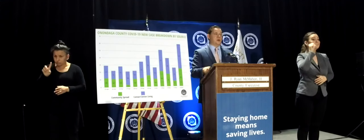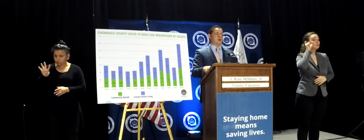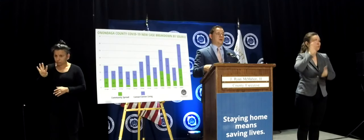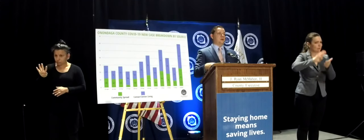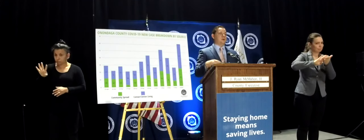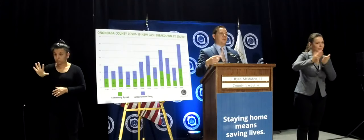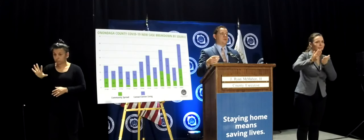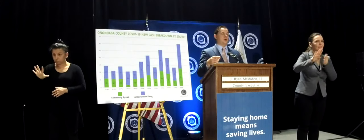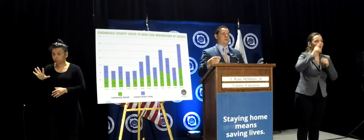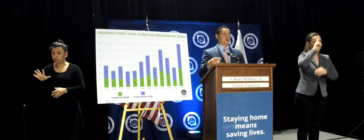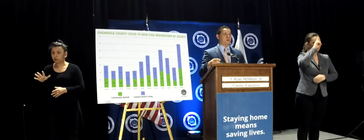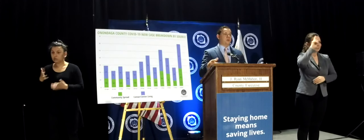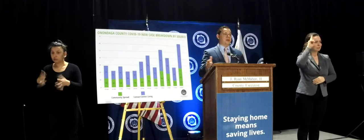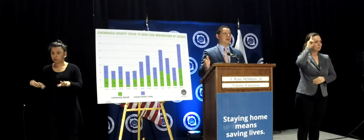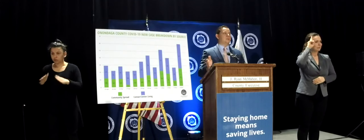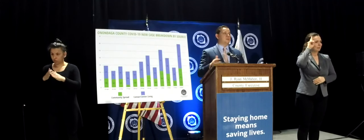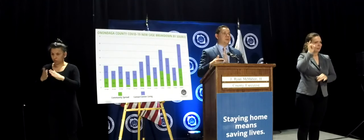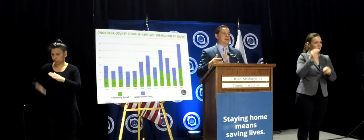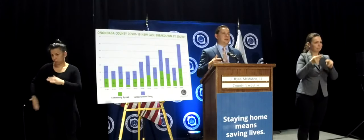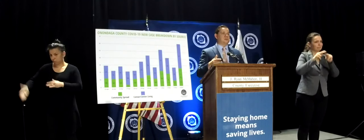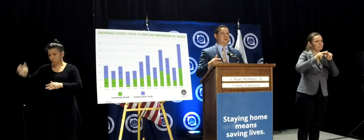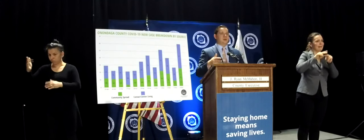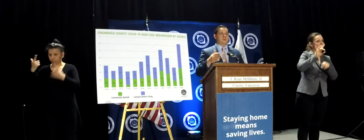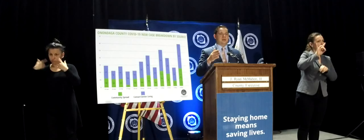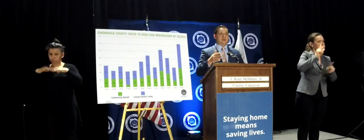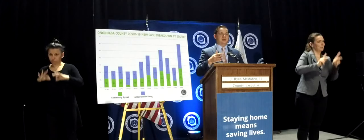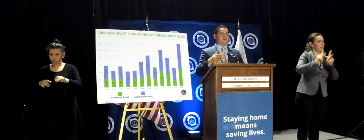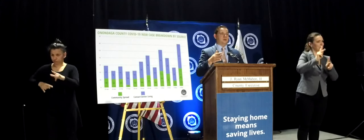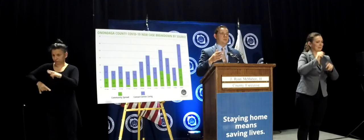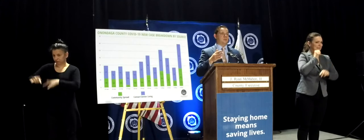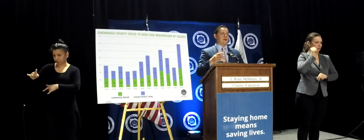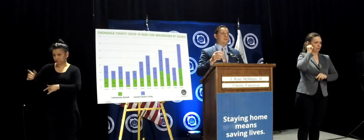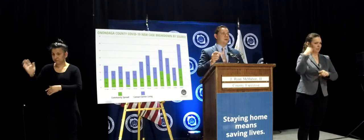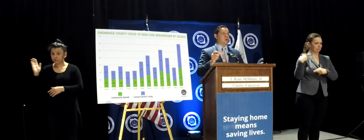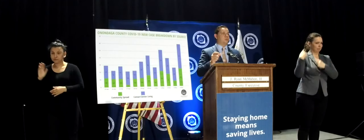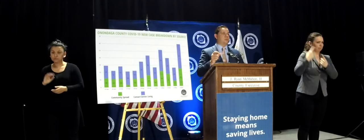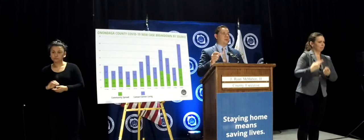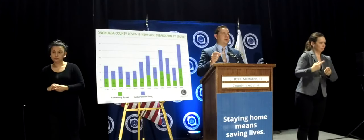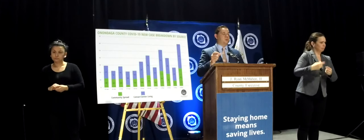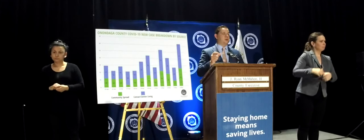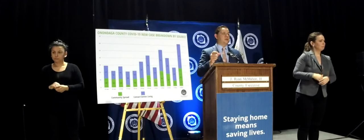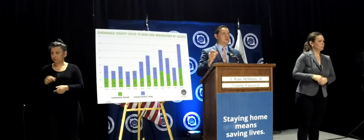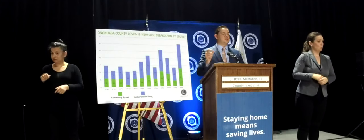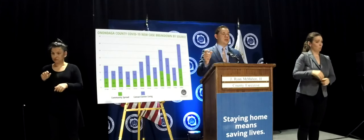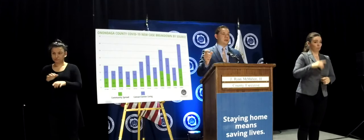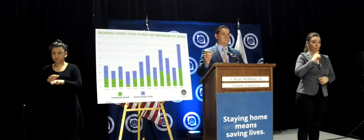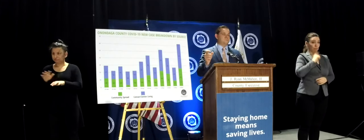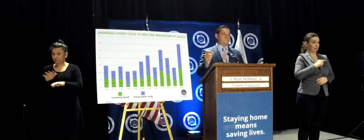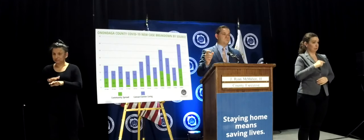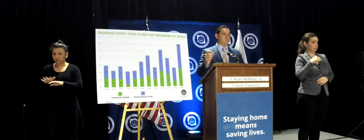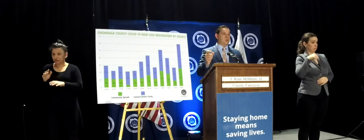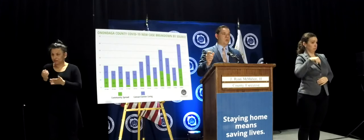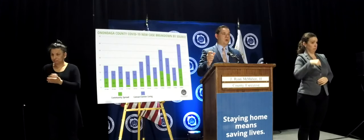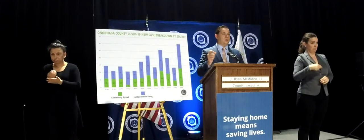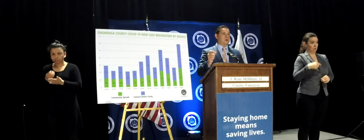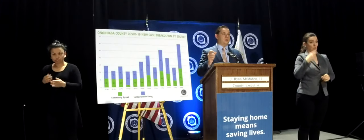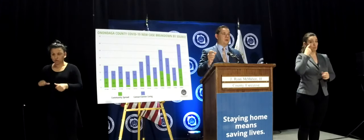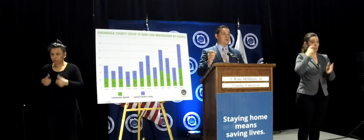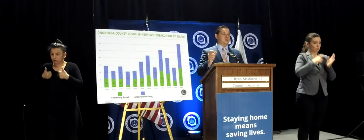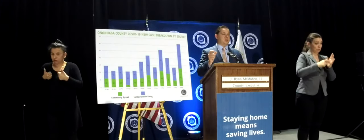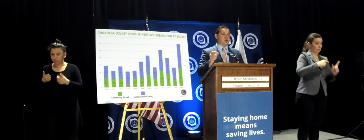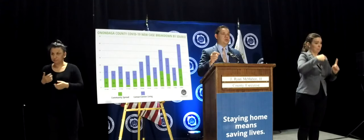hospital's numbers are up a little bit, we had 8 people leave, meaning that there are that many more people that were either sick